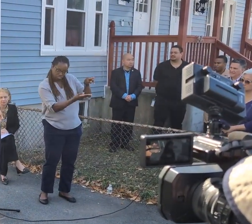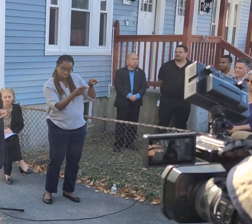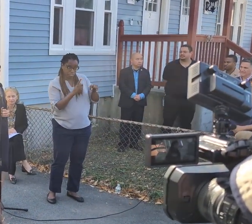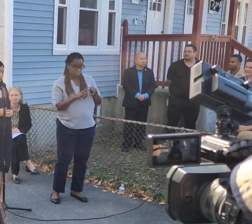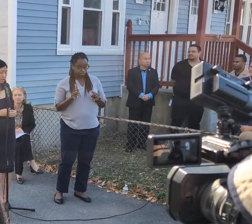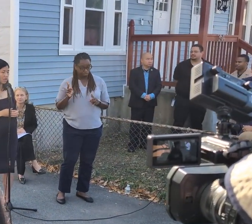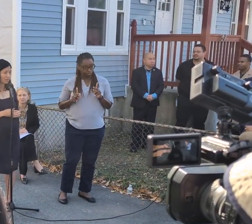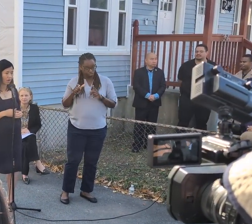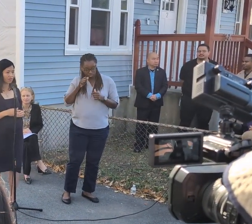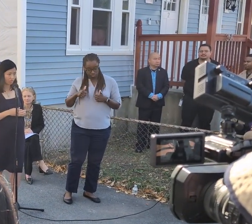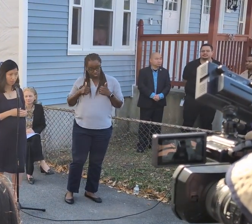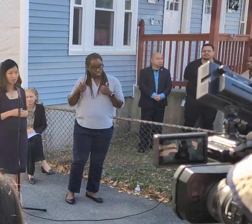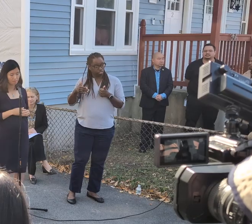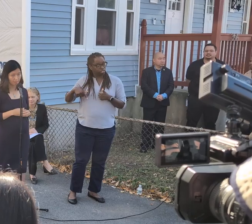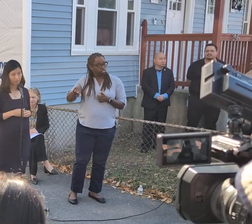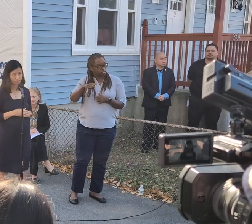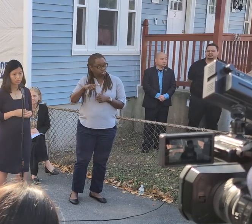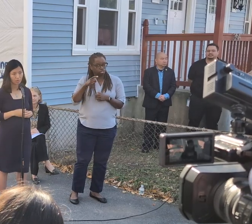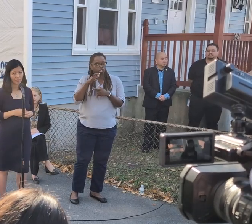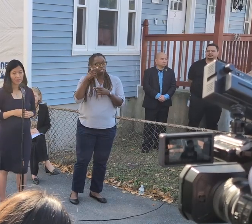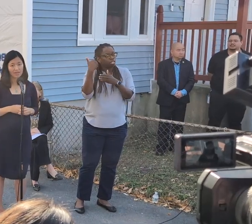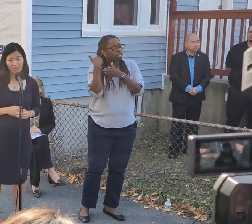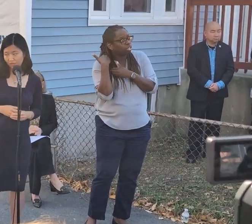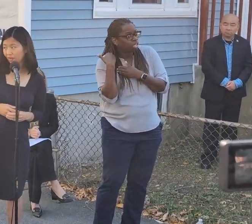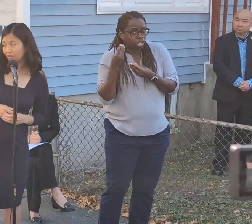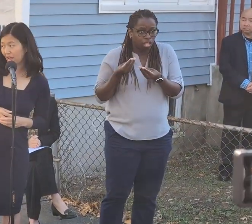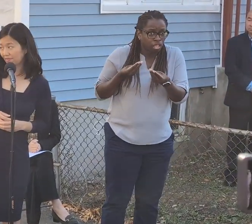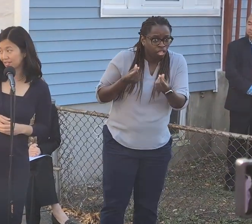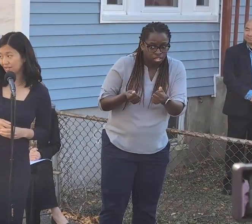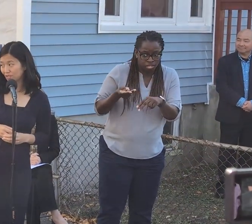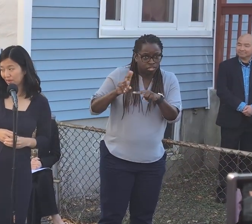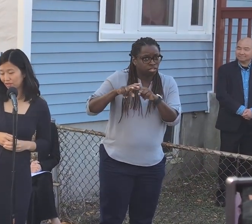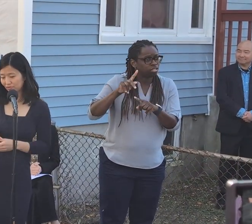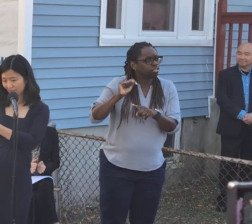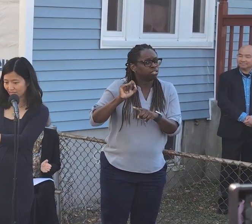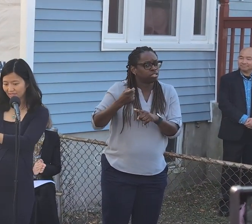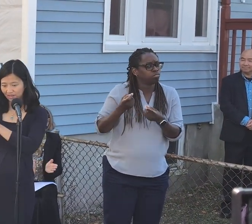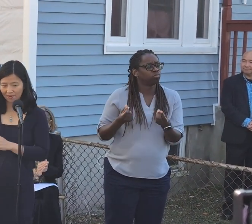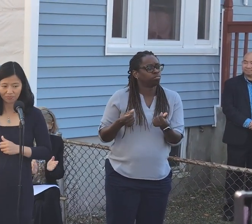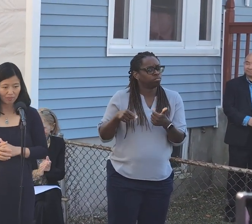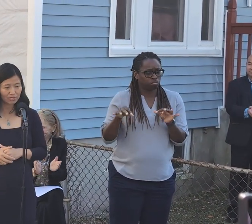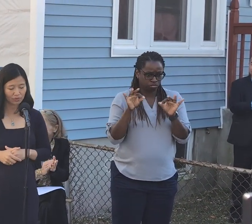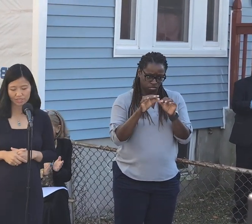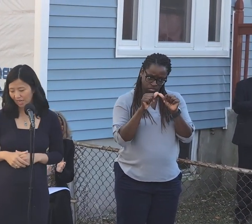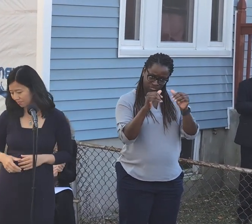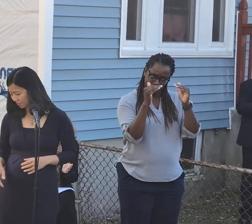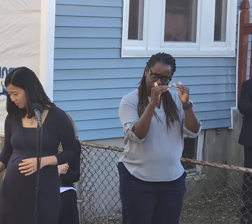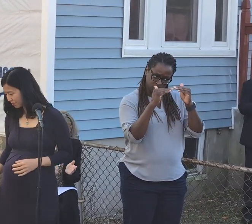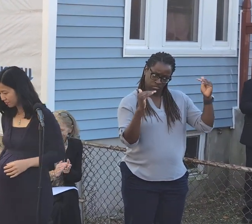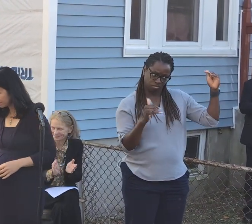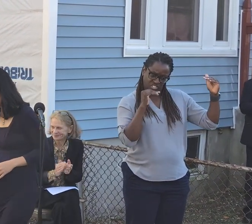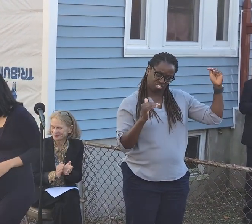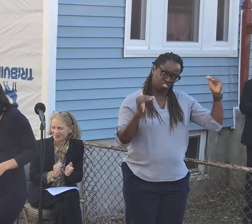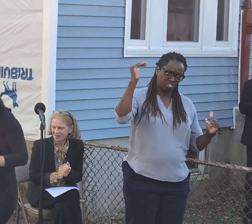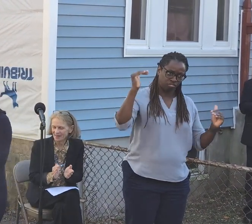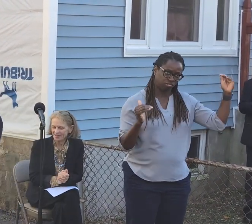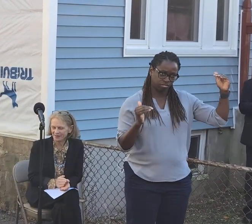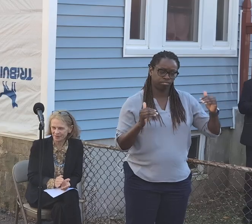living as low as possible for all of our community members. So thank you for all your advocacy on so many of those fronts. President Lujan.